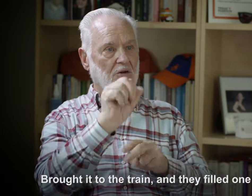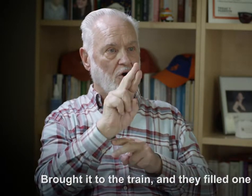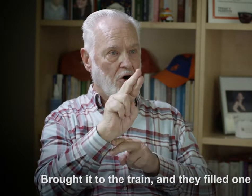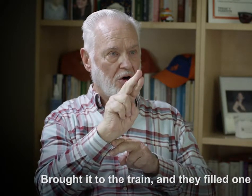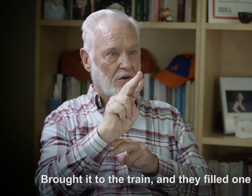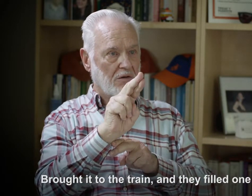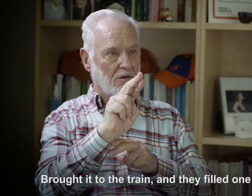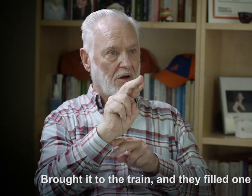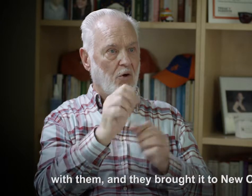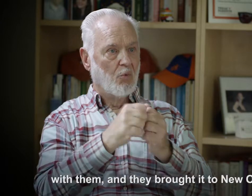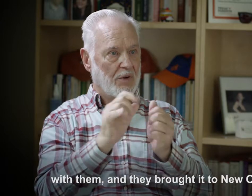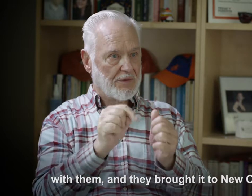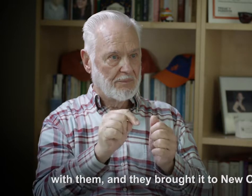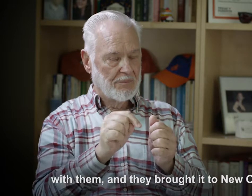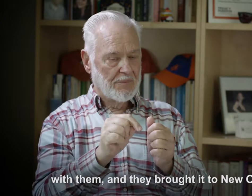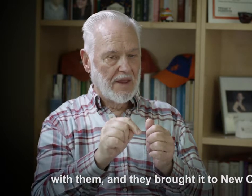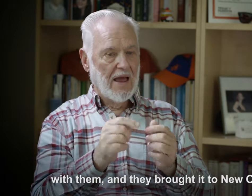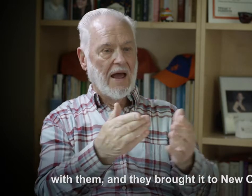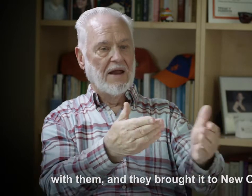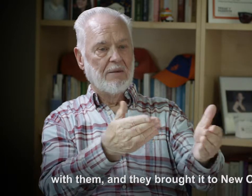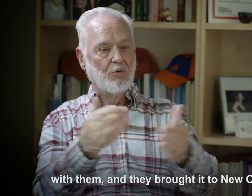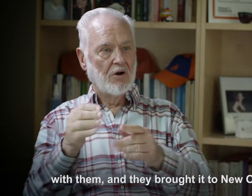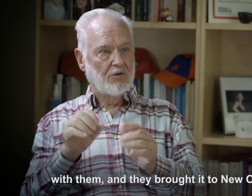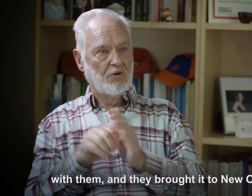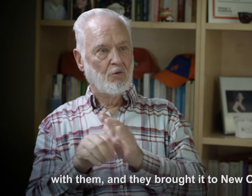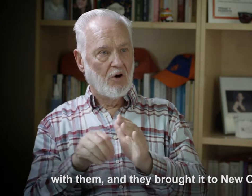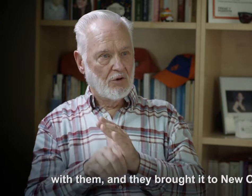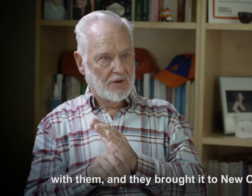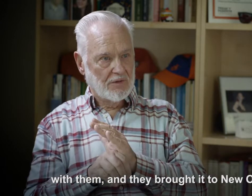car with it. And they brought it to New Orleans.